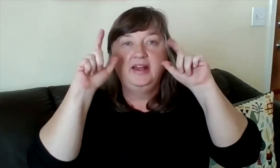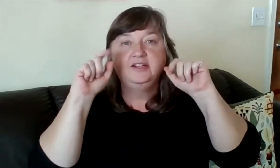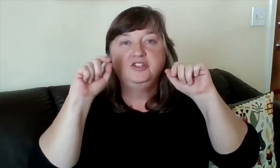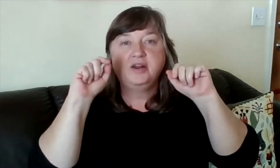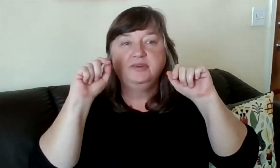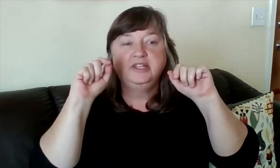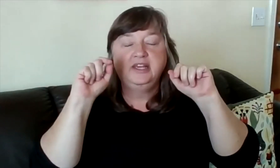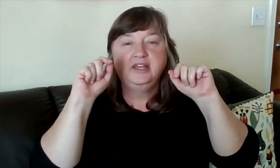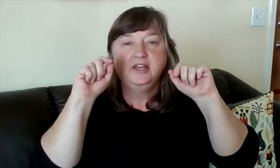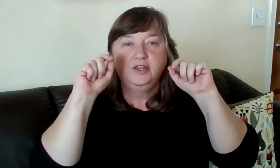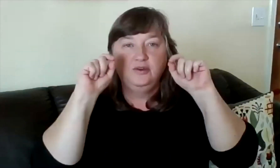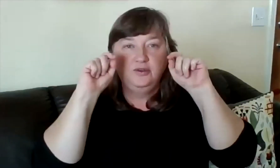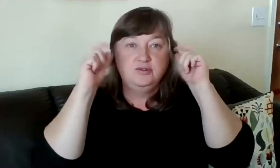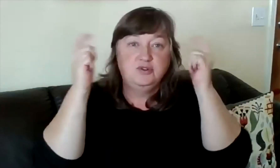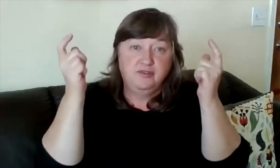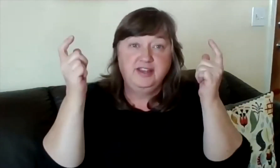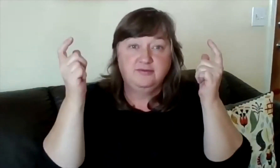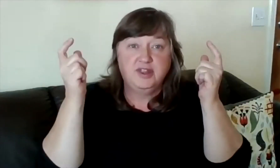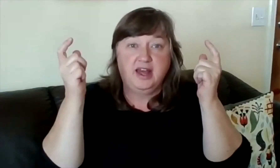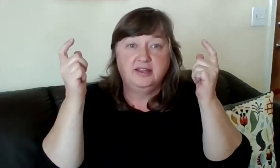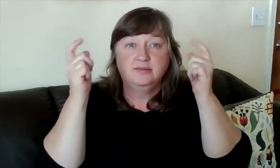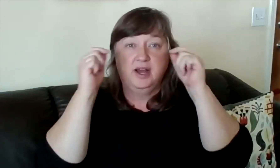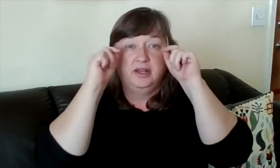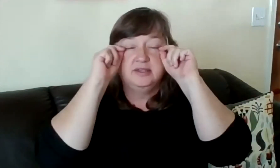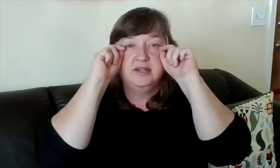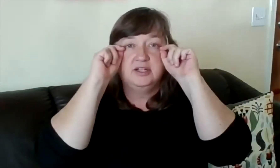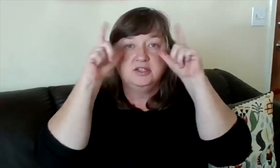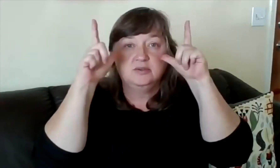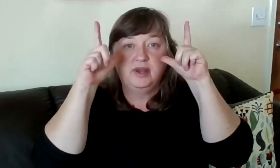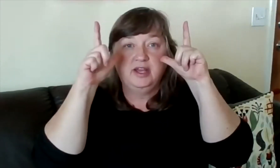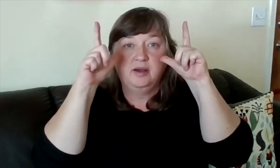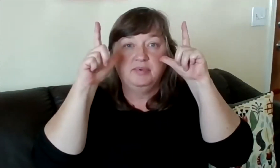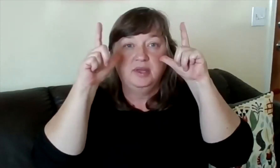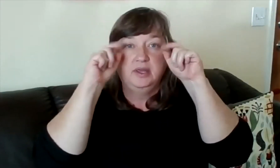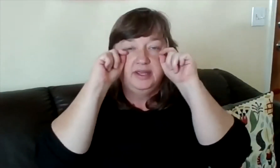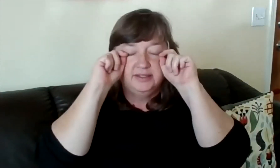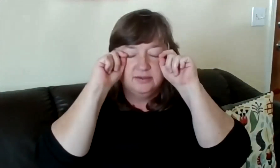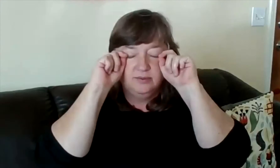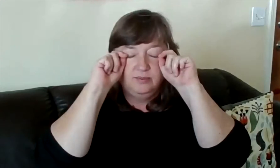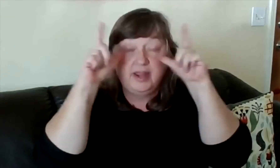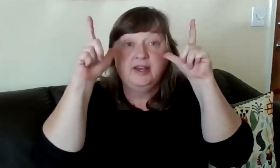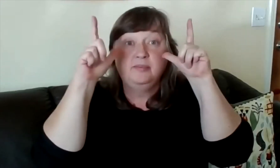And generally, you use your face for that as well. It's not just wake up, it's wake up.